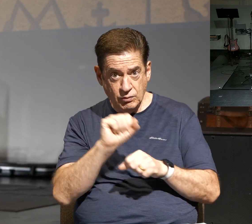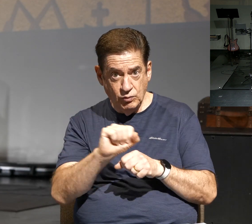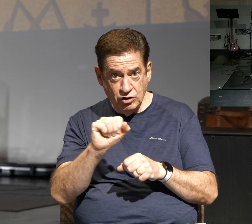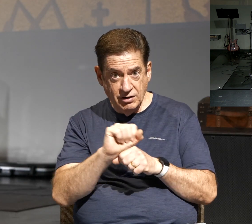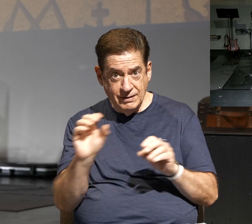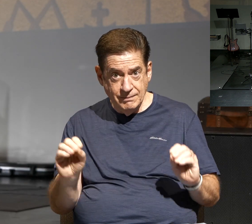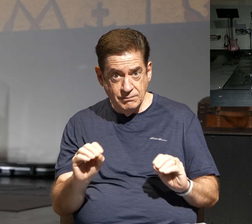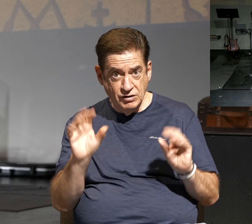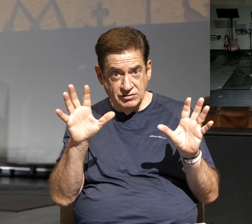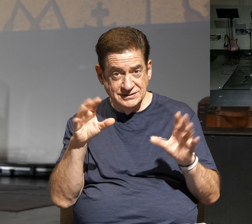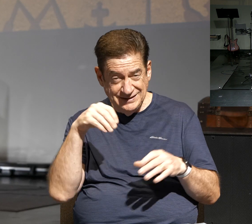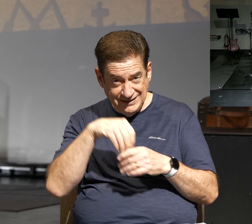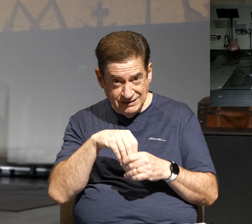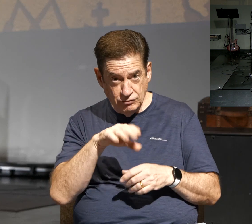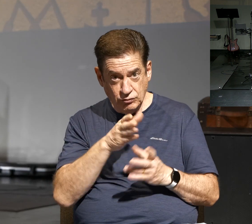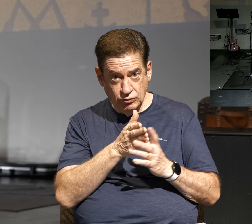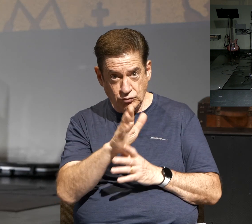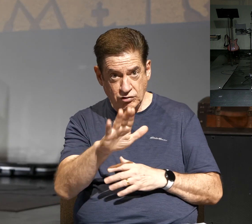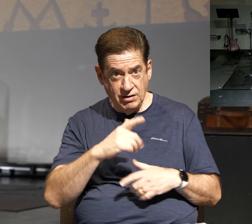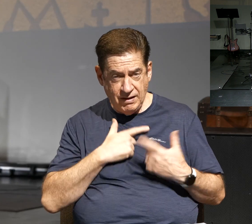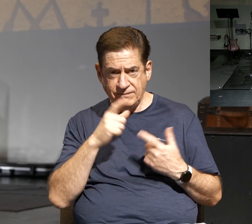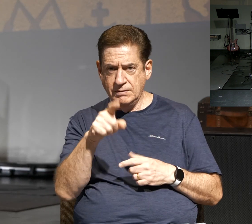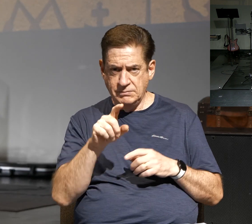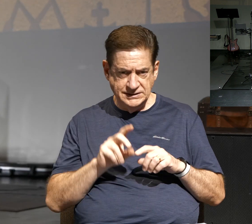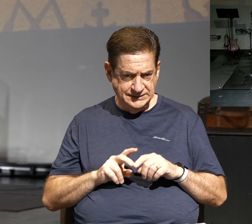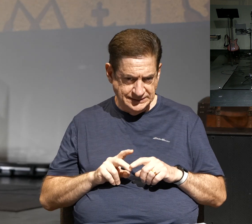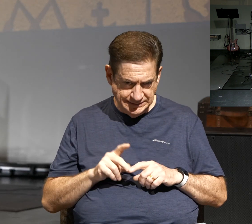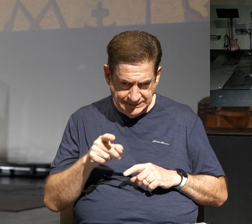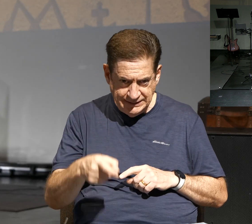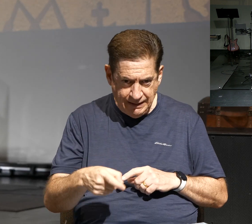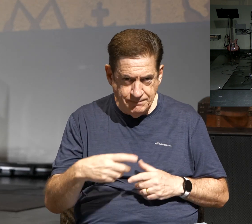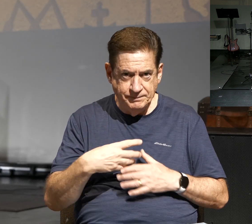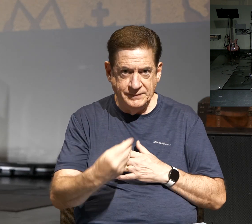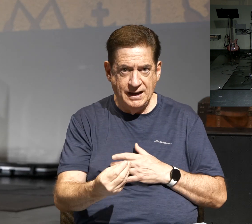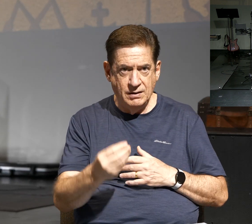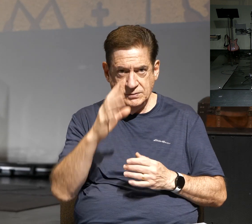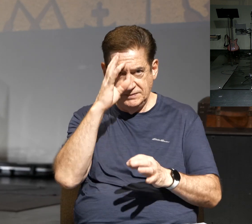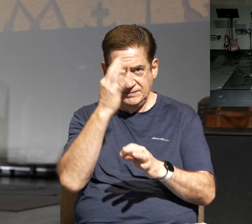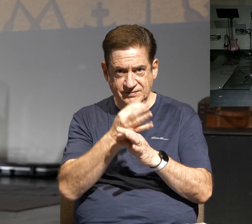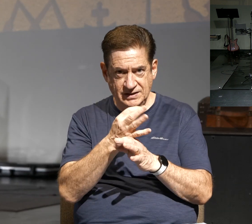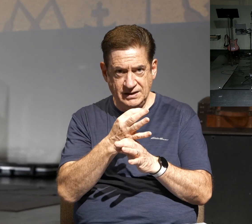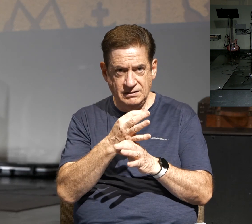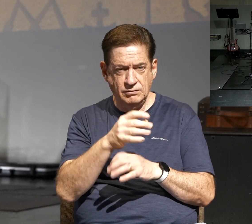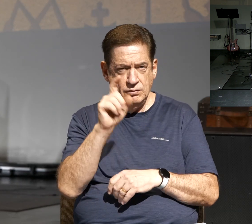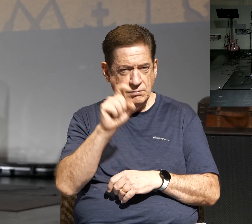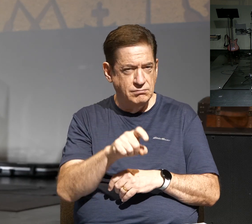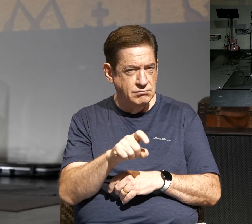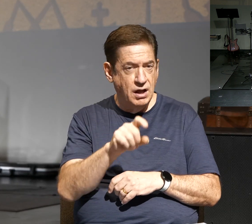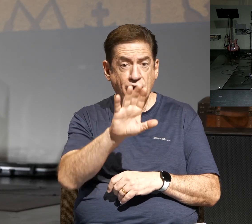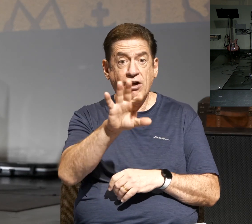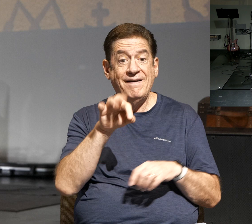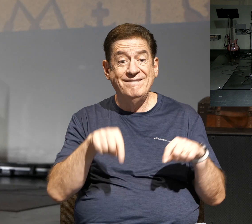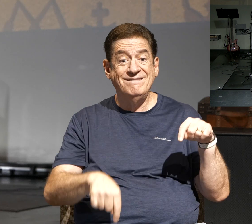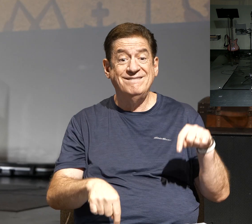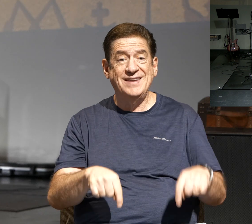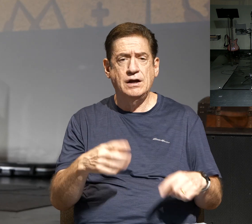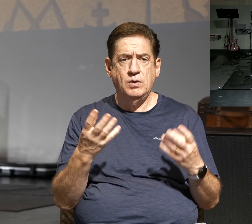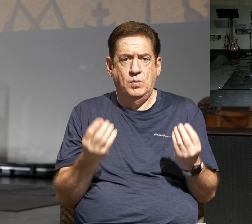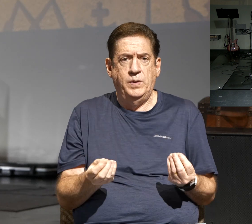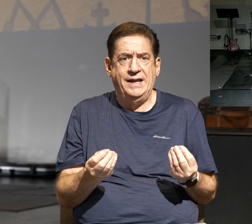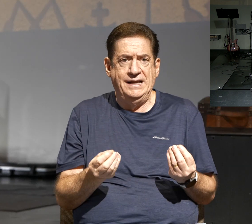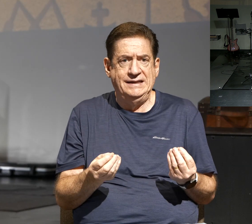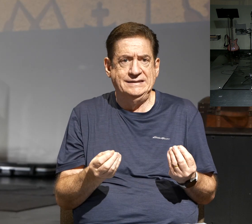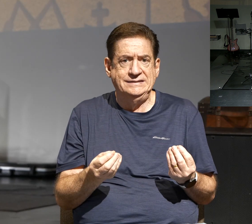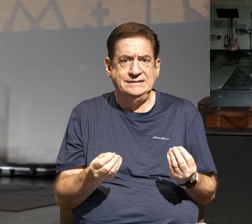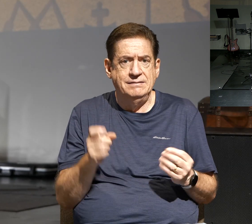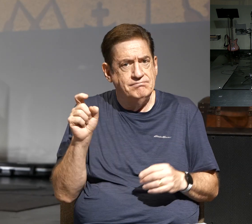through your life, you must step out in faith. You must get your feet wet. You've got